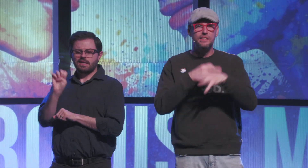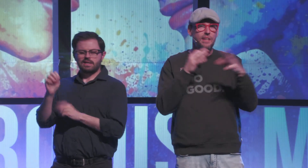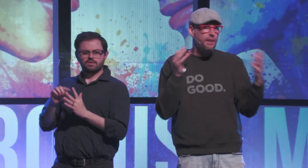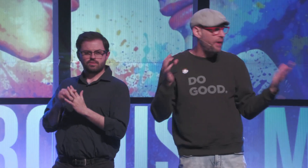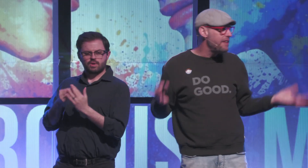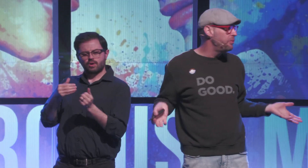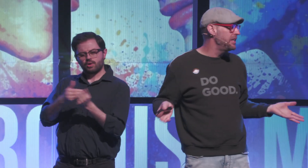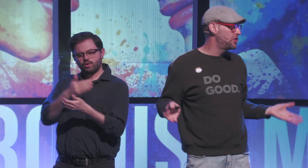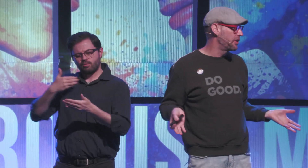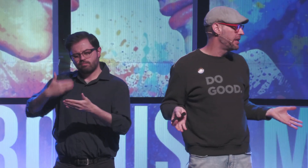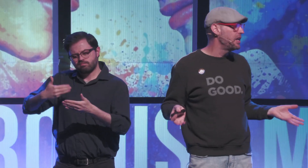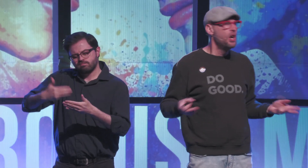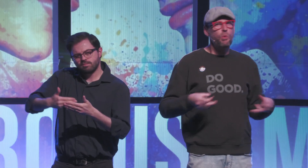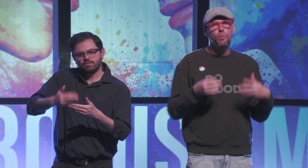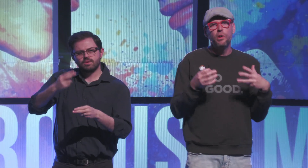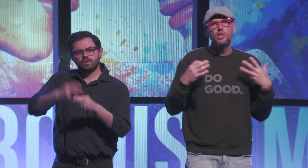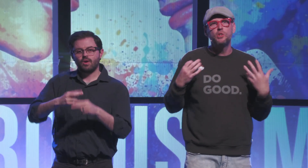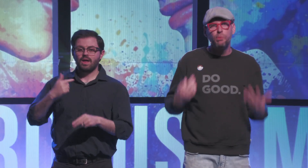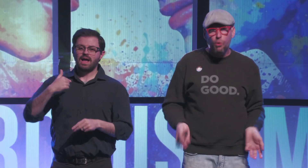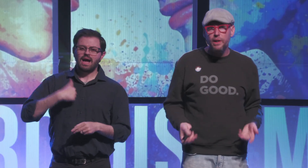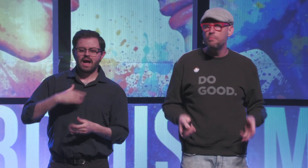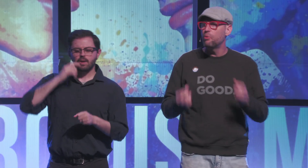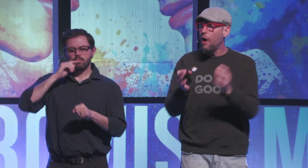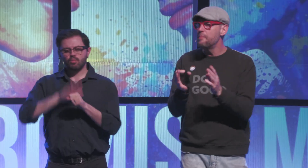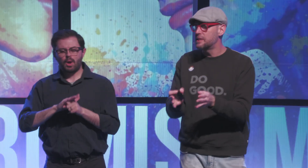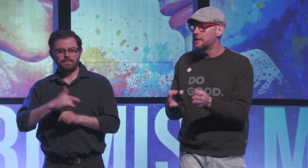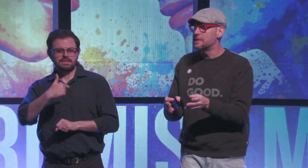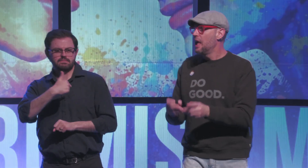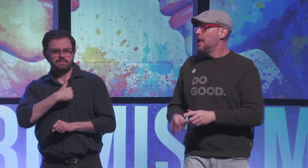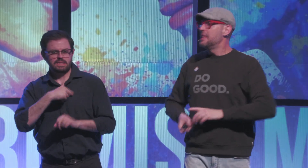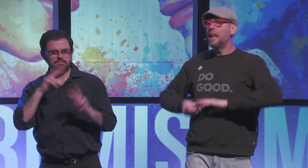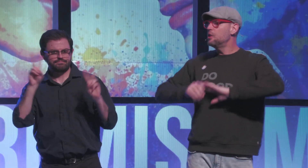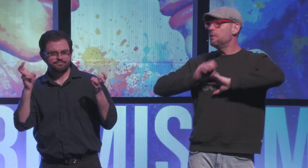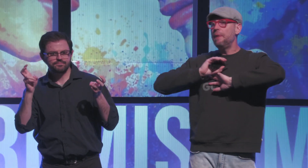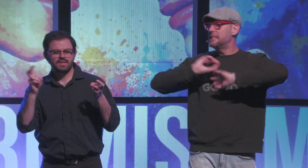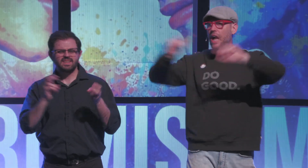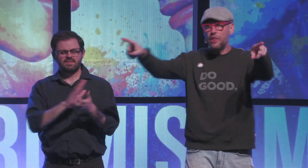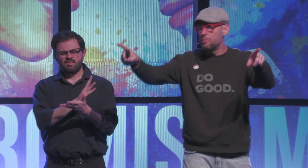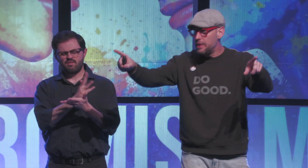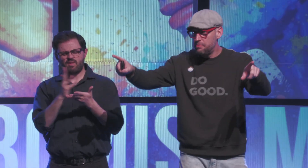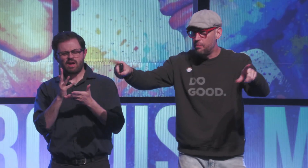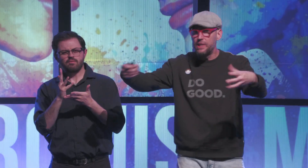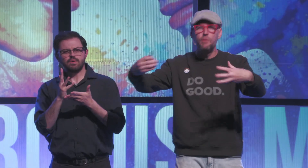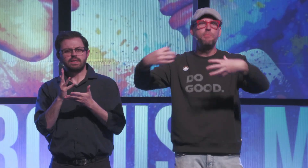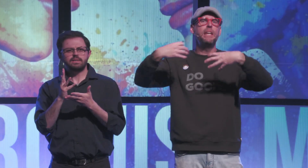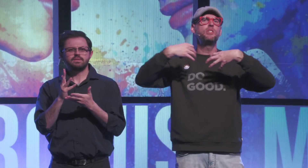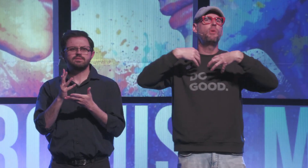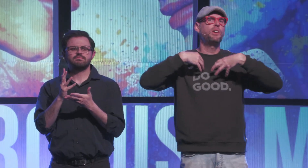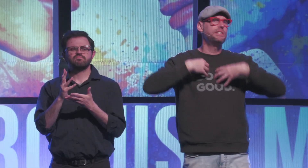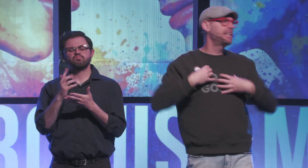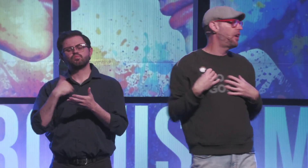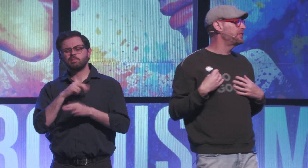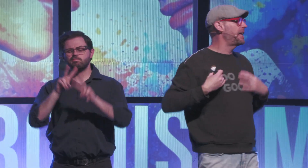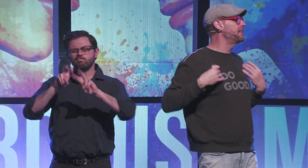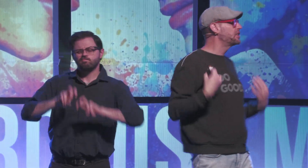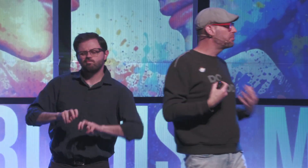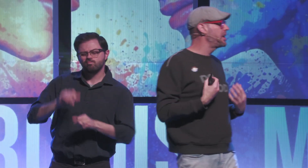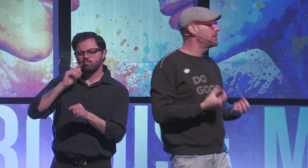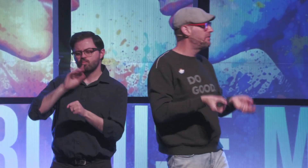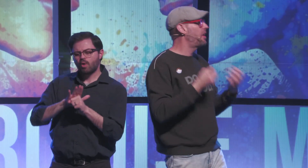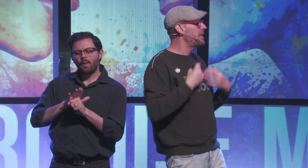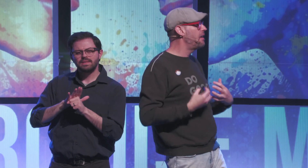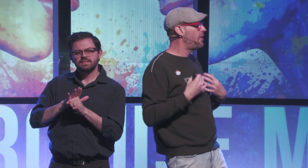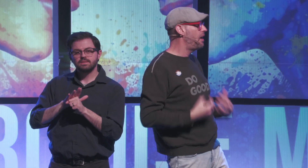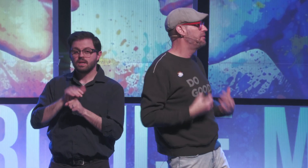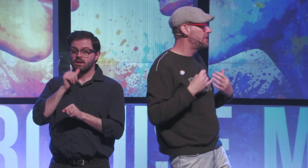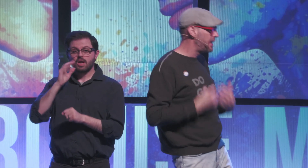it's this 5-week journey where we're exploring promises, not that we make to other people, but that we make to ourselves as an expression